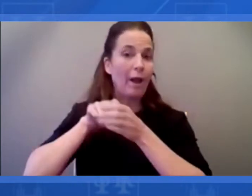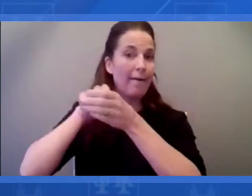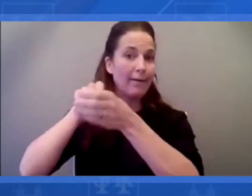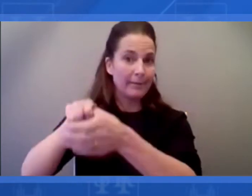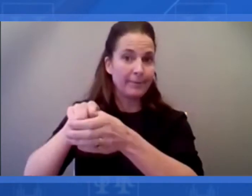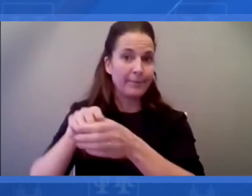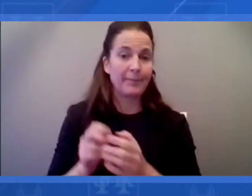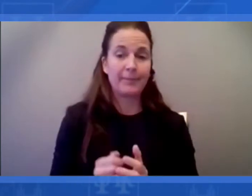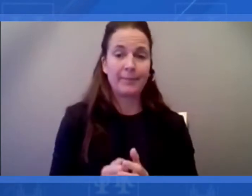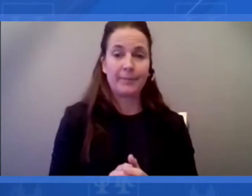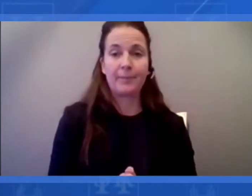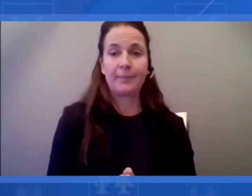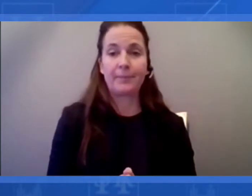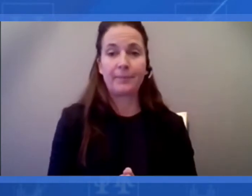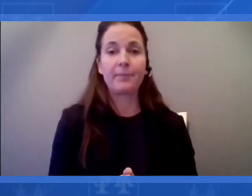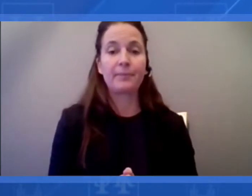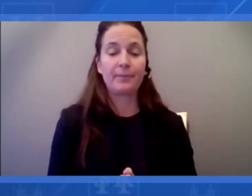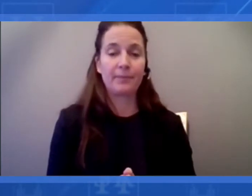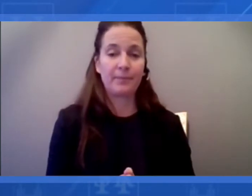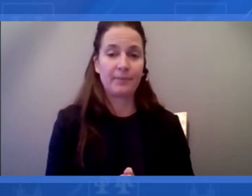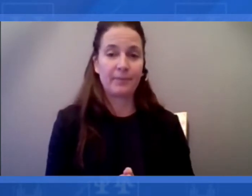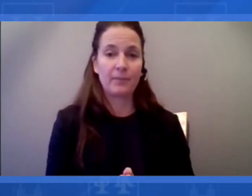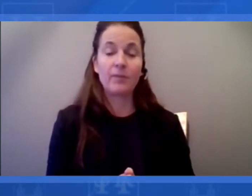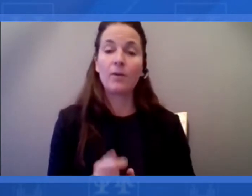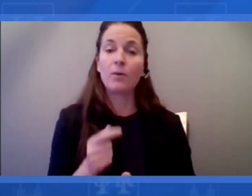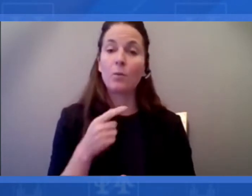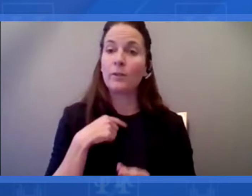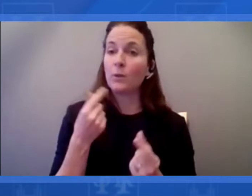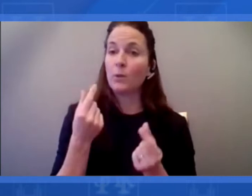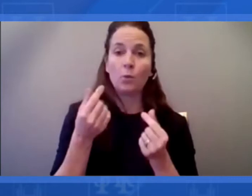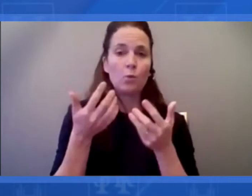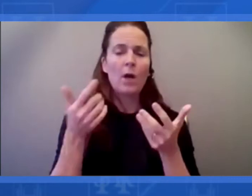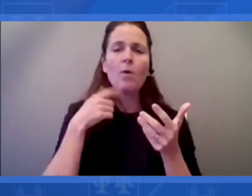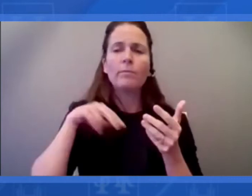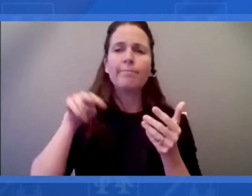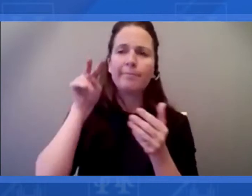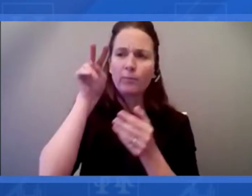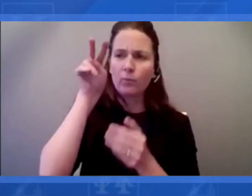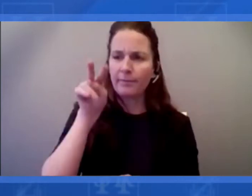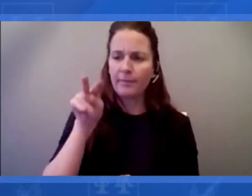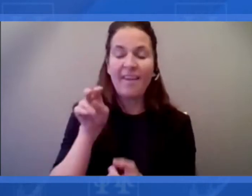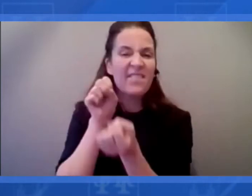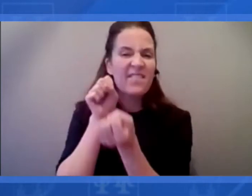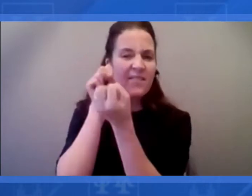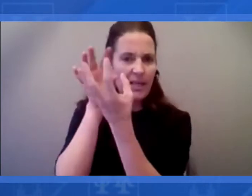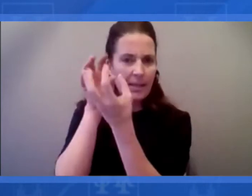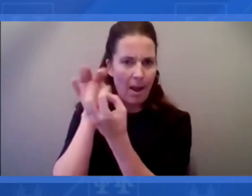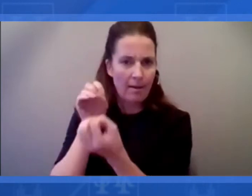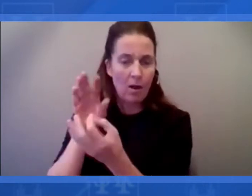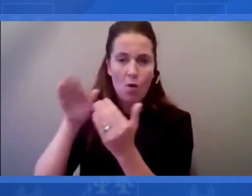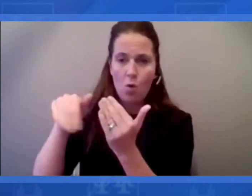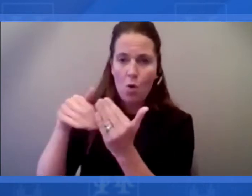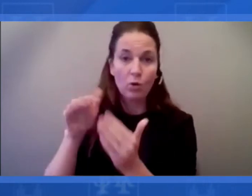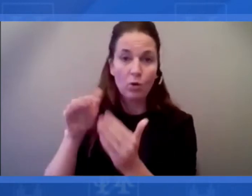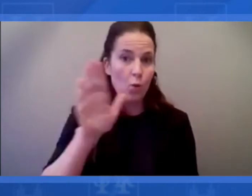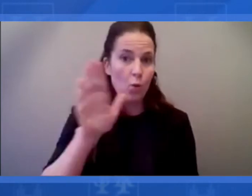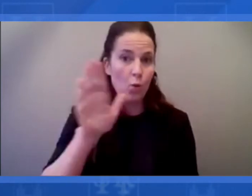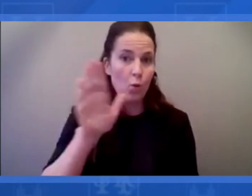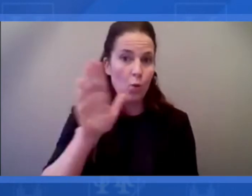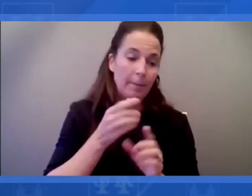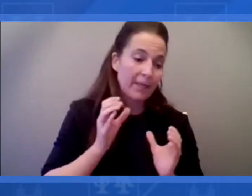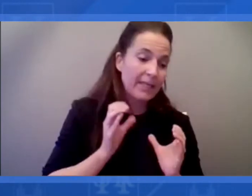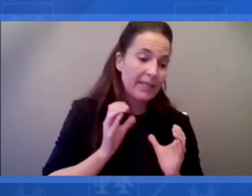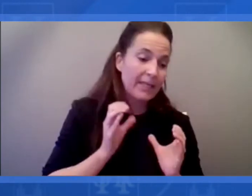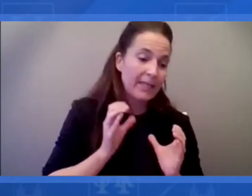HSR's guiding principles were informed by feedback from almost 12,000 interactions with customers, residents,